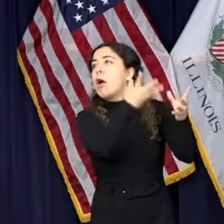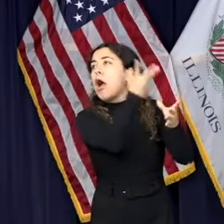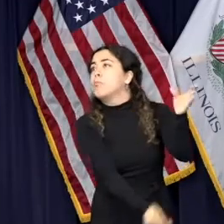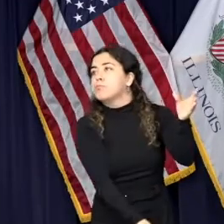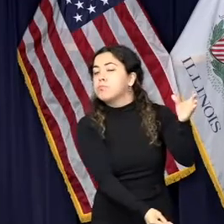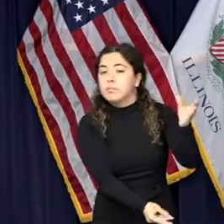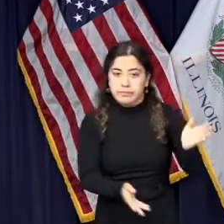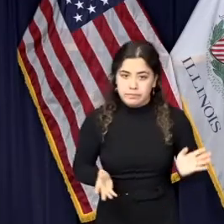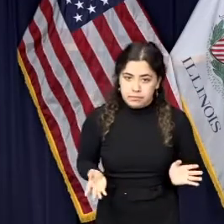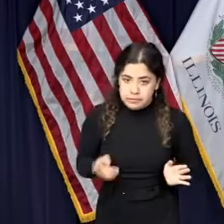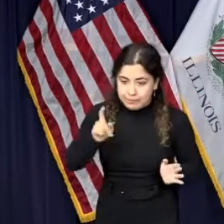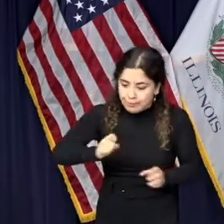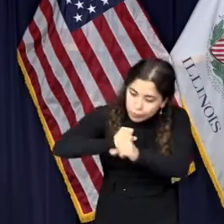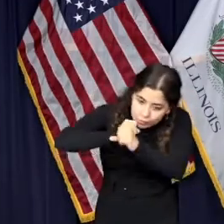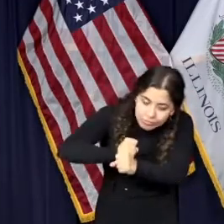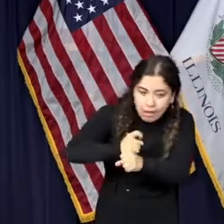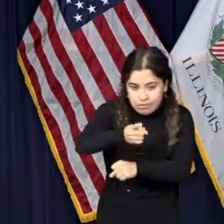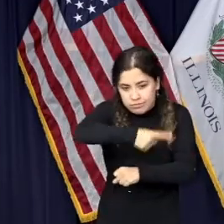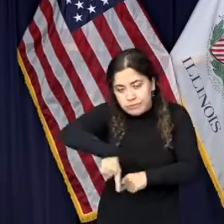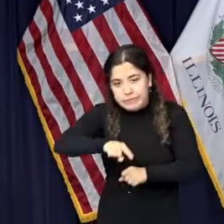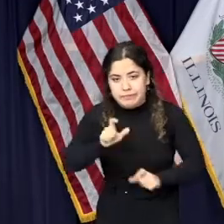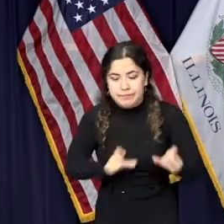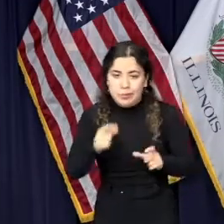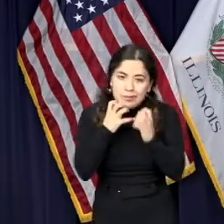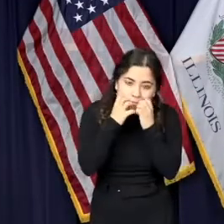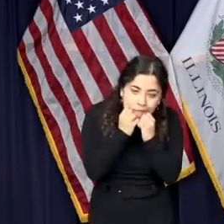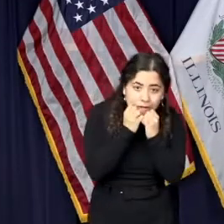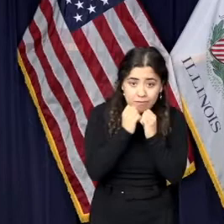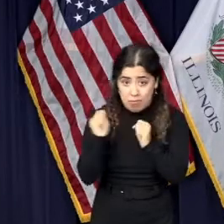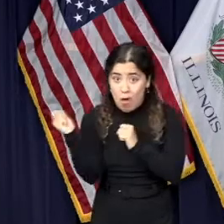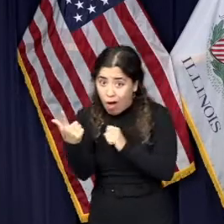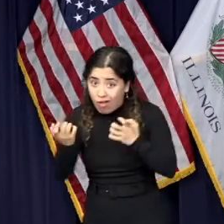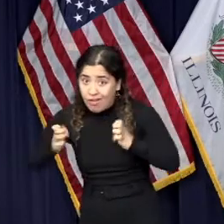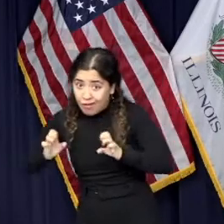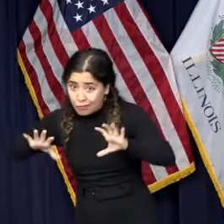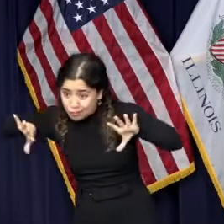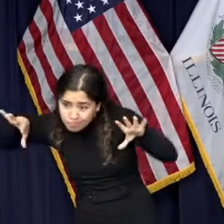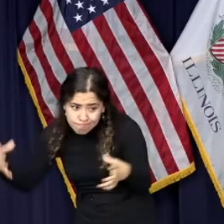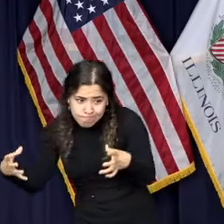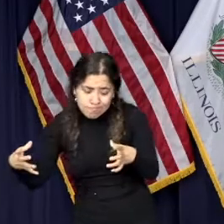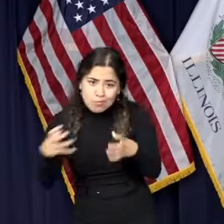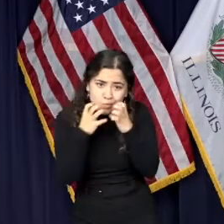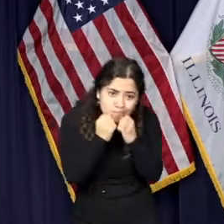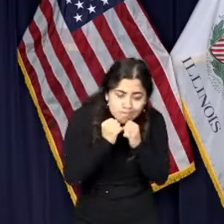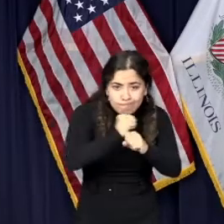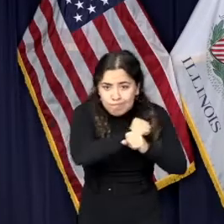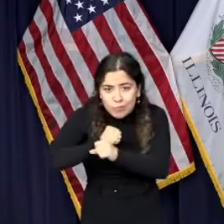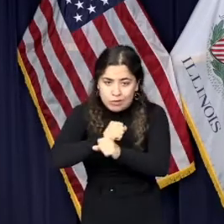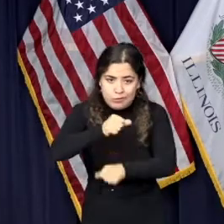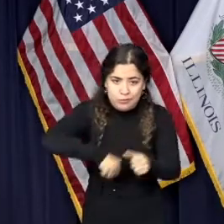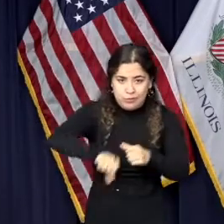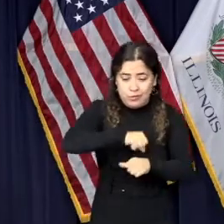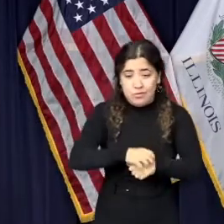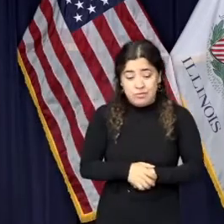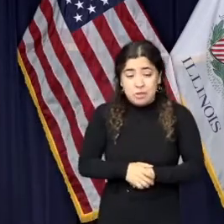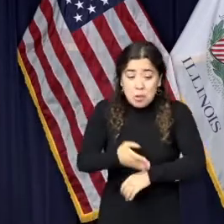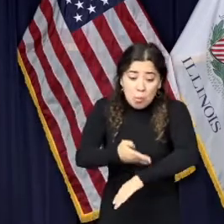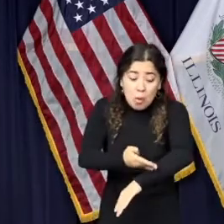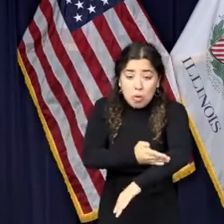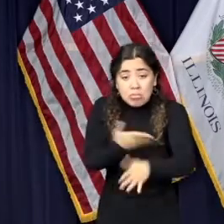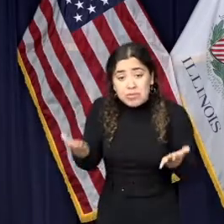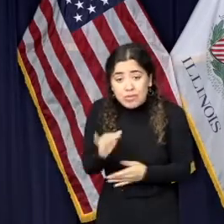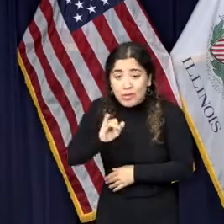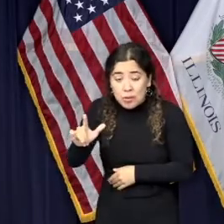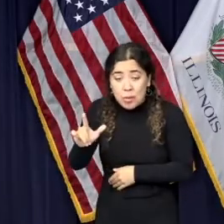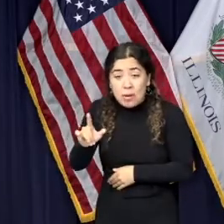to protect the people that we love. We've made progress in Illinois, but we've also seen that it can be fleeting. And right now,